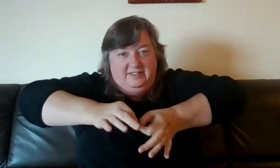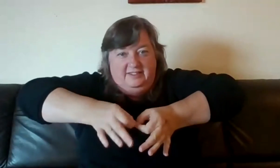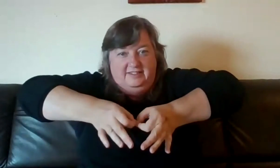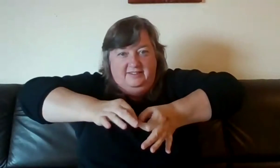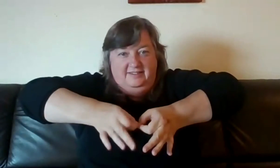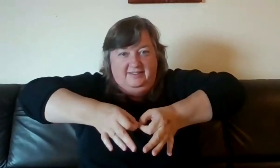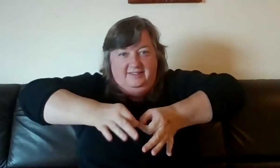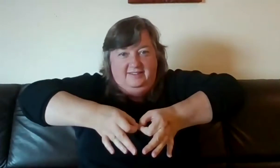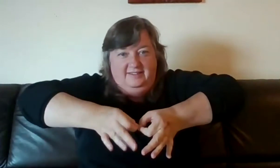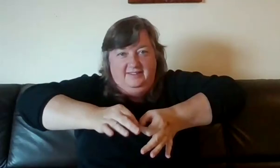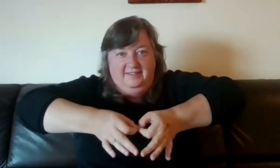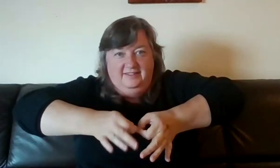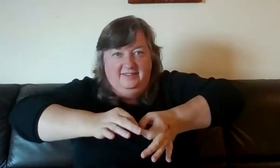Fix.